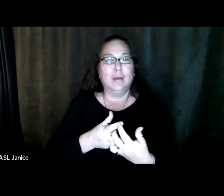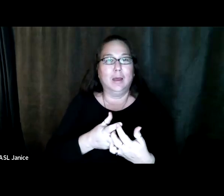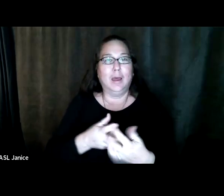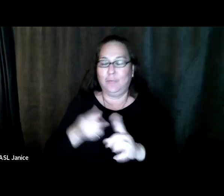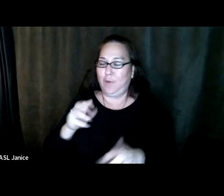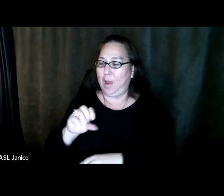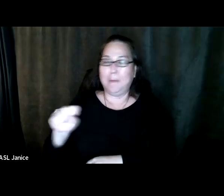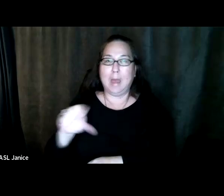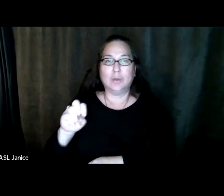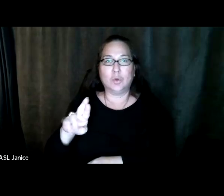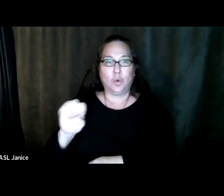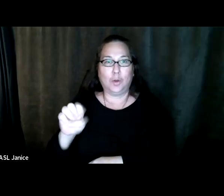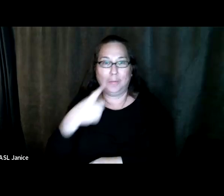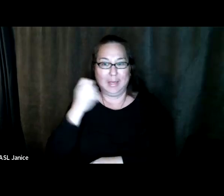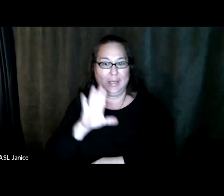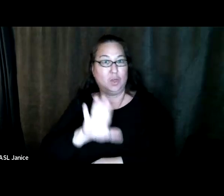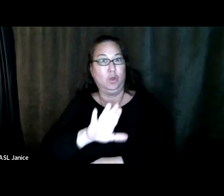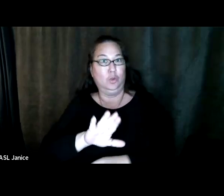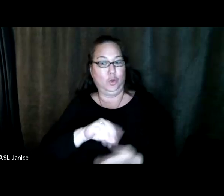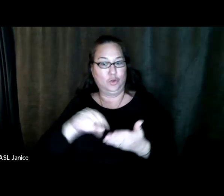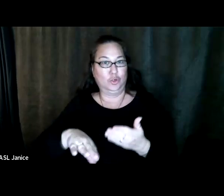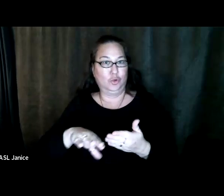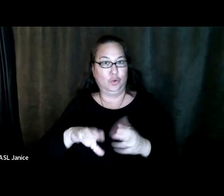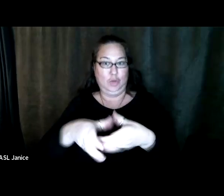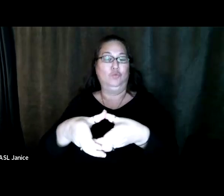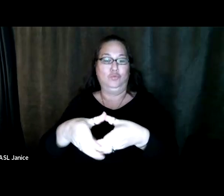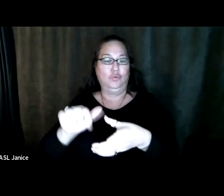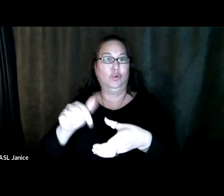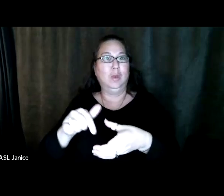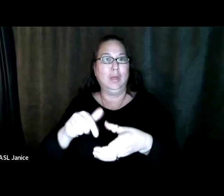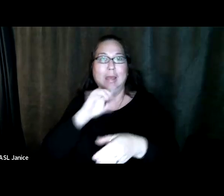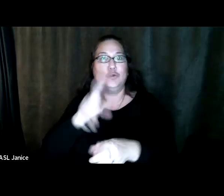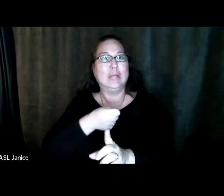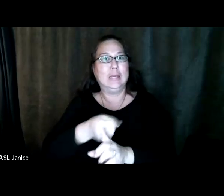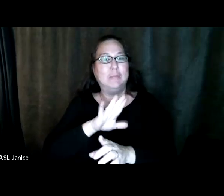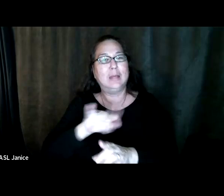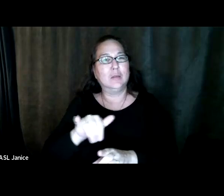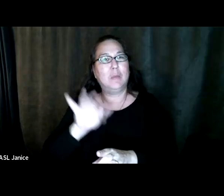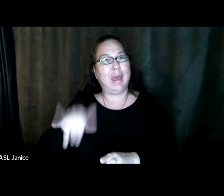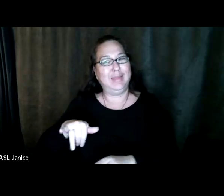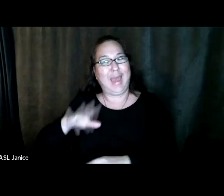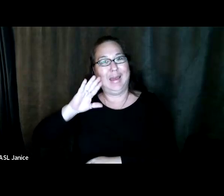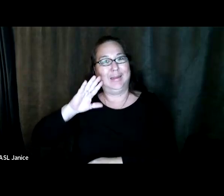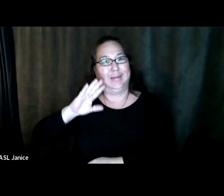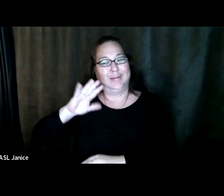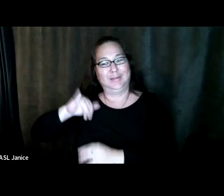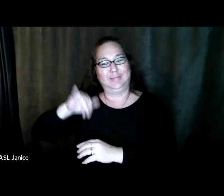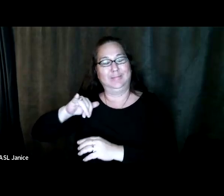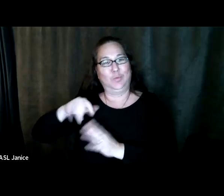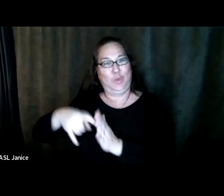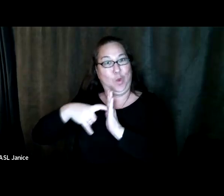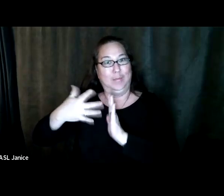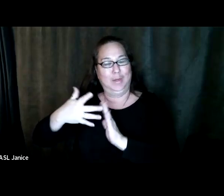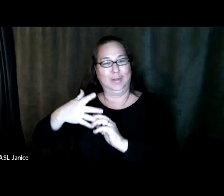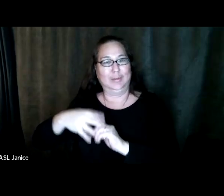is impacted by some of these issues that we raised tonight. So a big part of it is just learning from those experiences. And the other